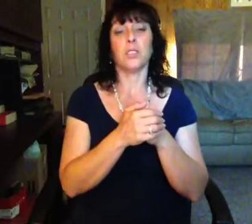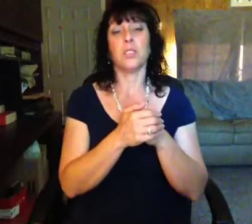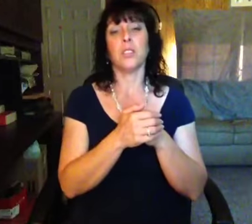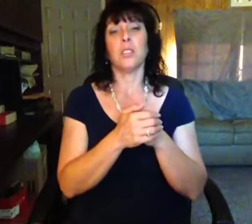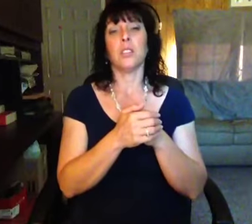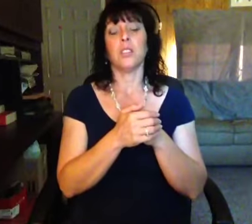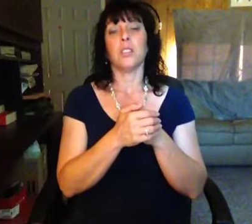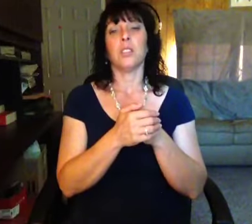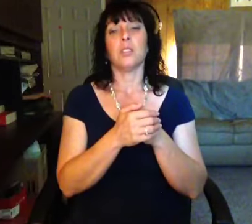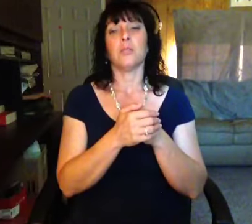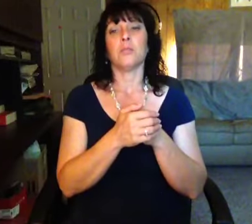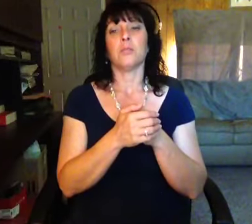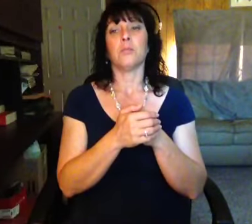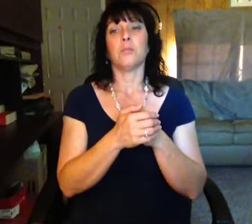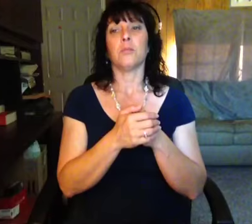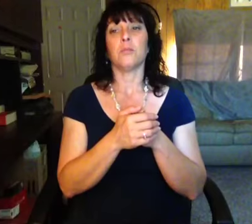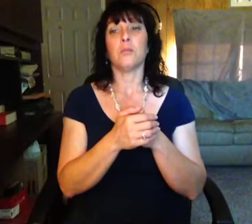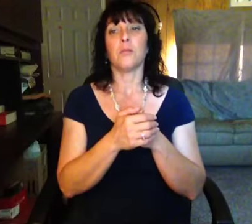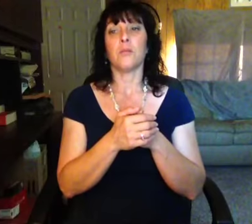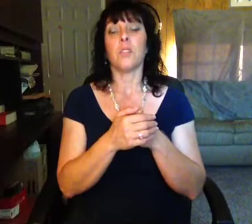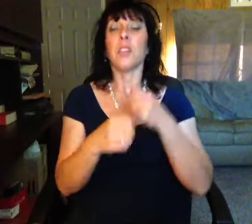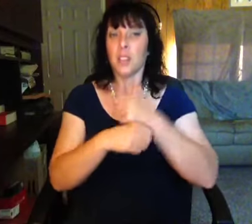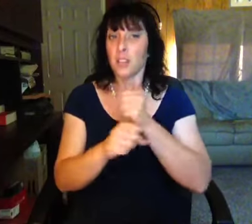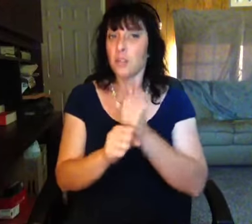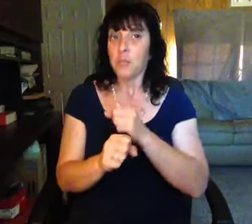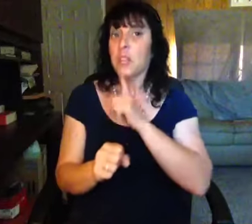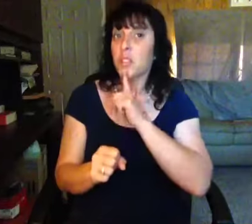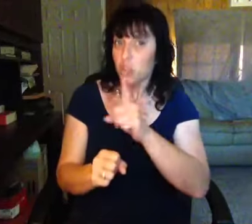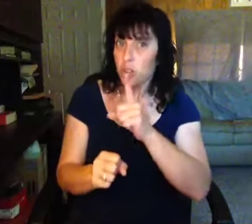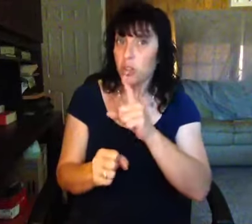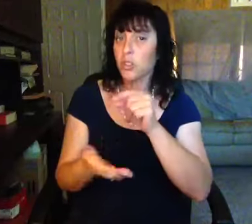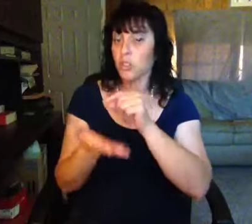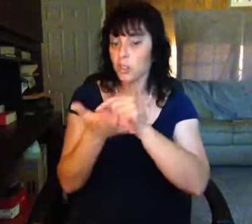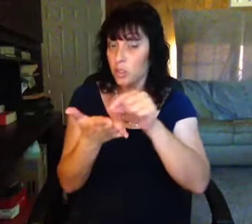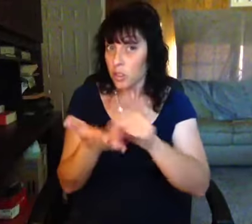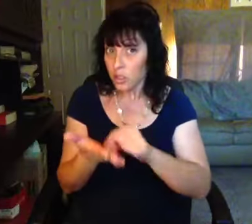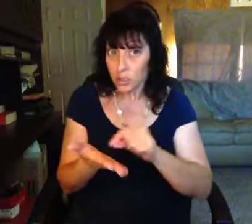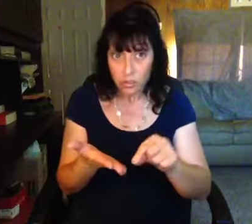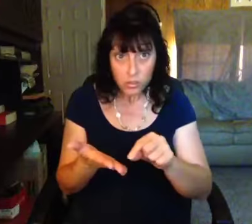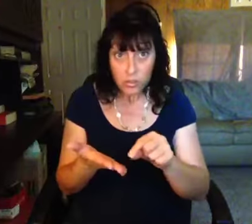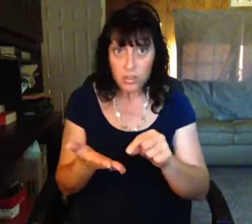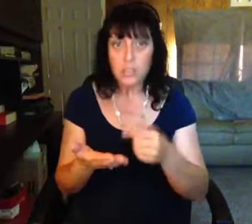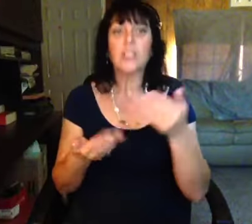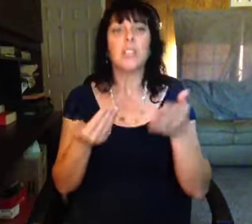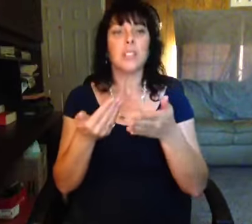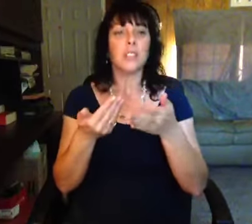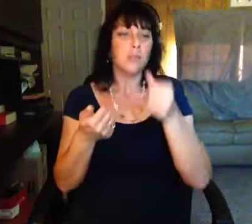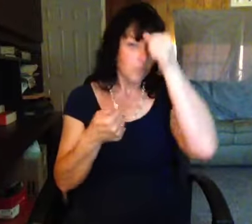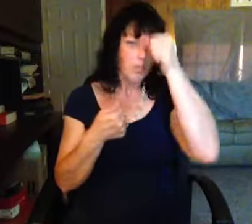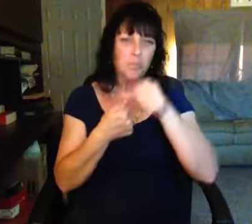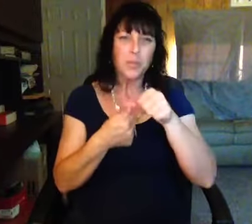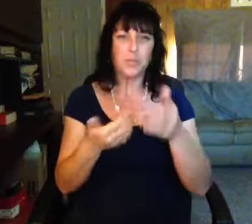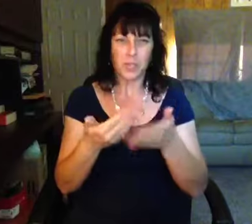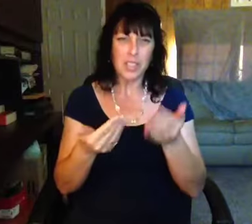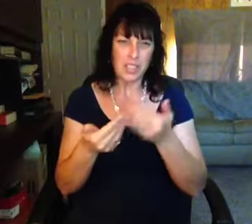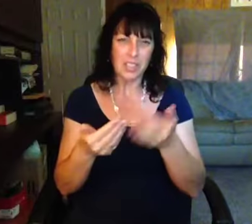good, easy to remember notes written about that. And if we need to spend a little bit of time learning about what note taking